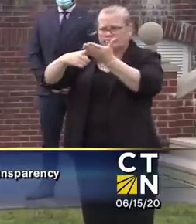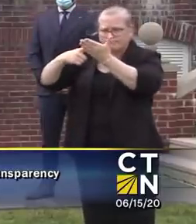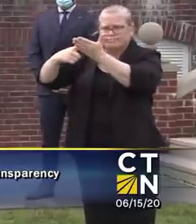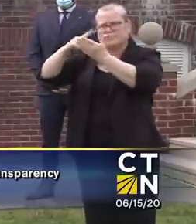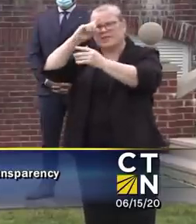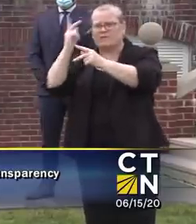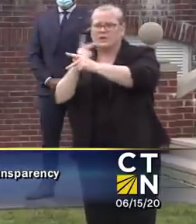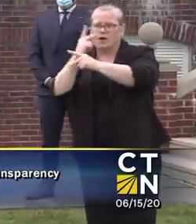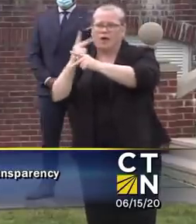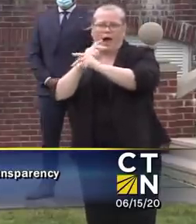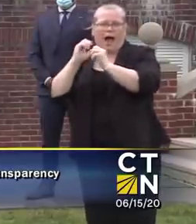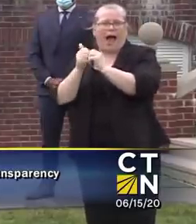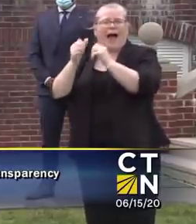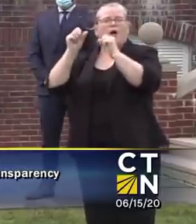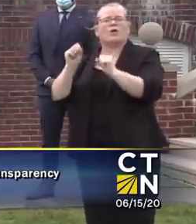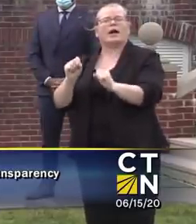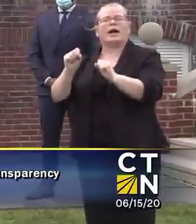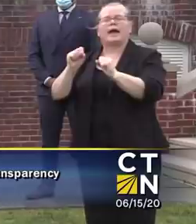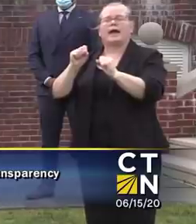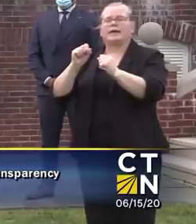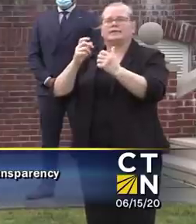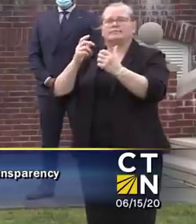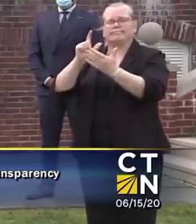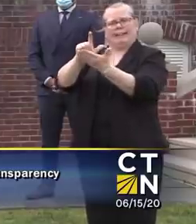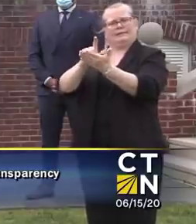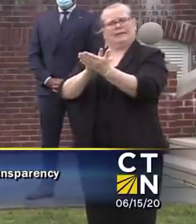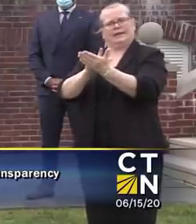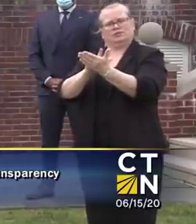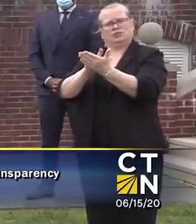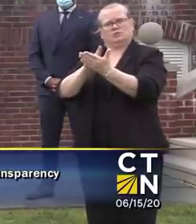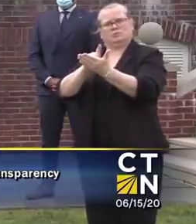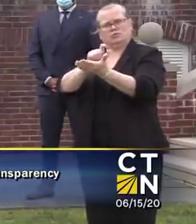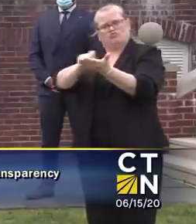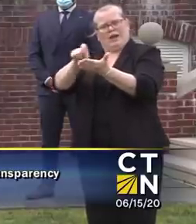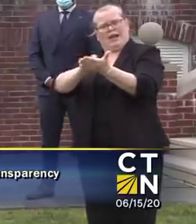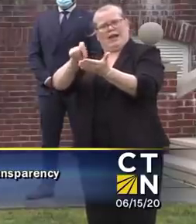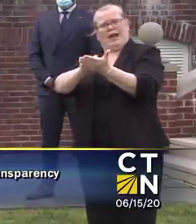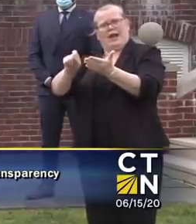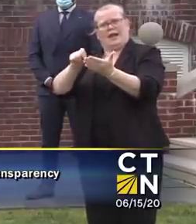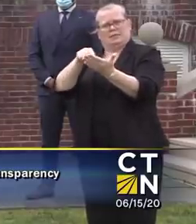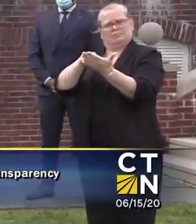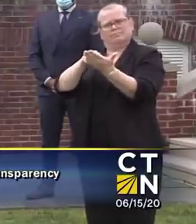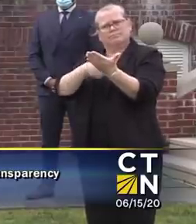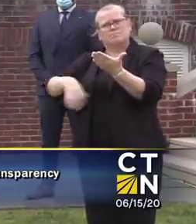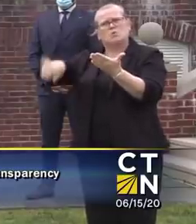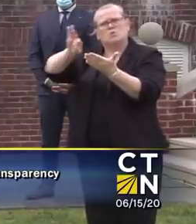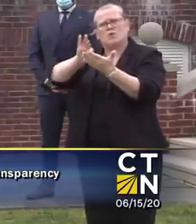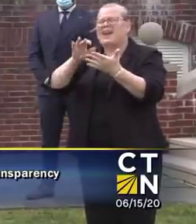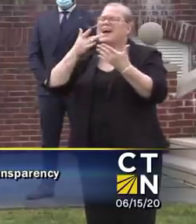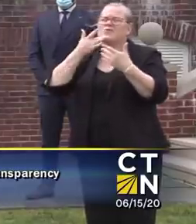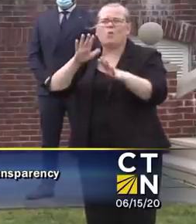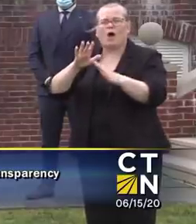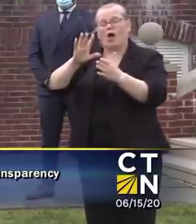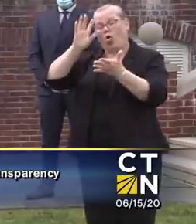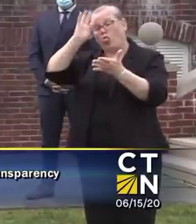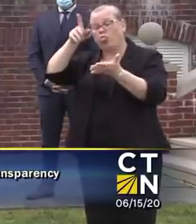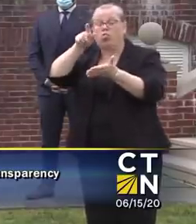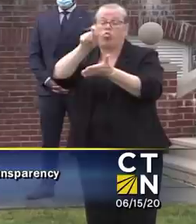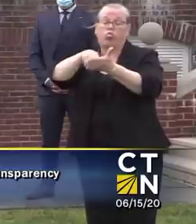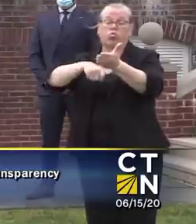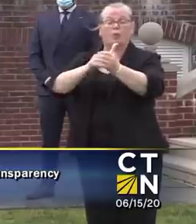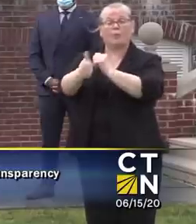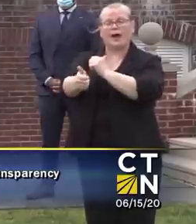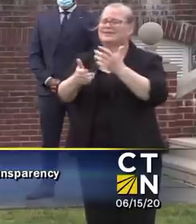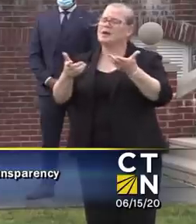some legislation that has teeth, and not to just pass something just to pass it, and also